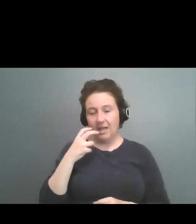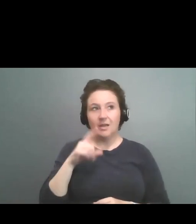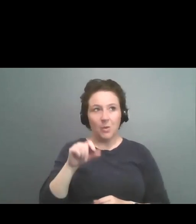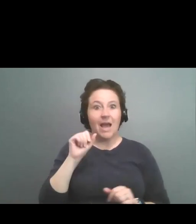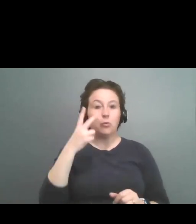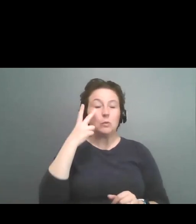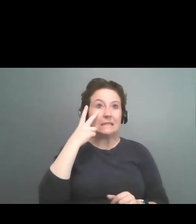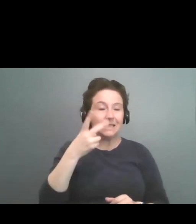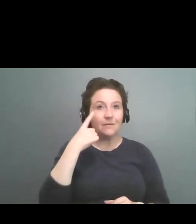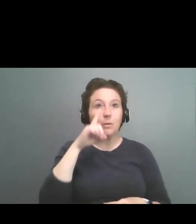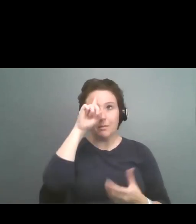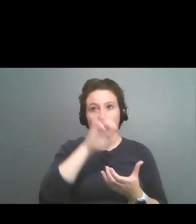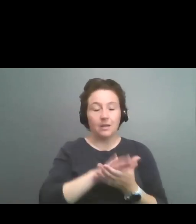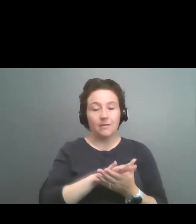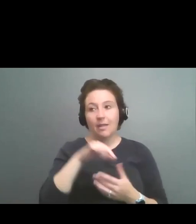to believe it.